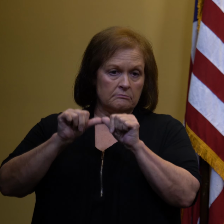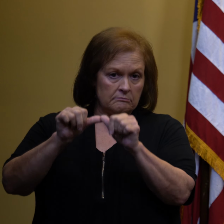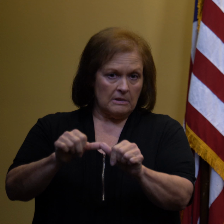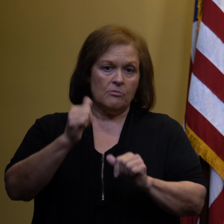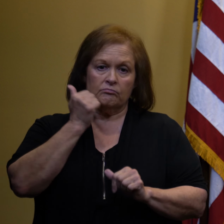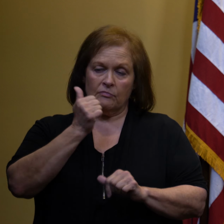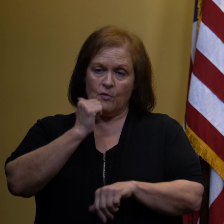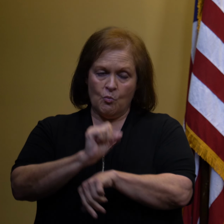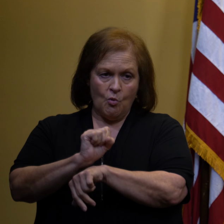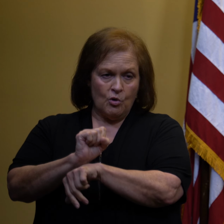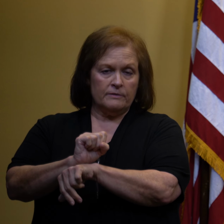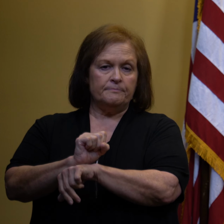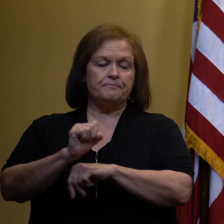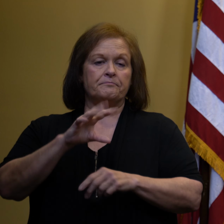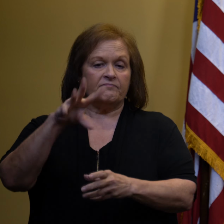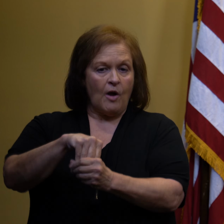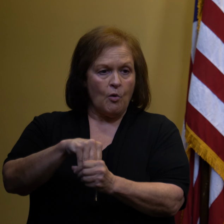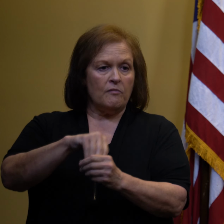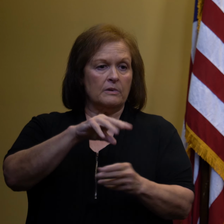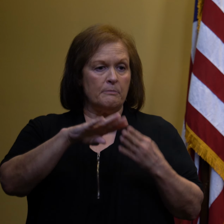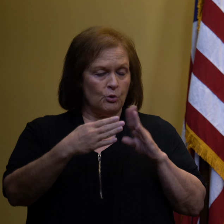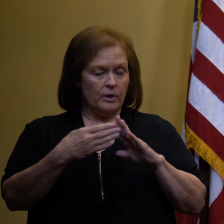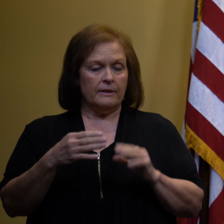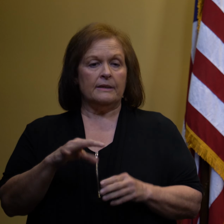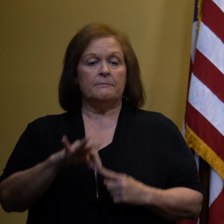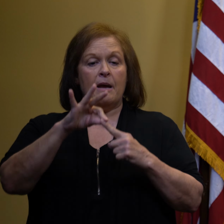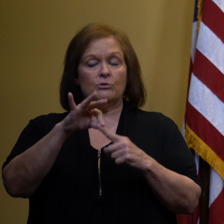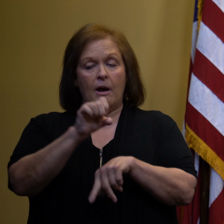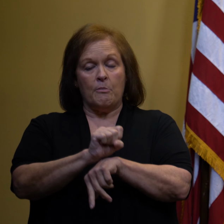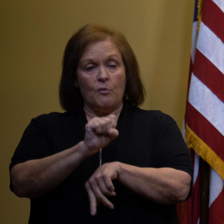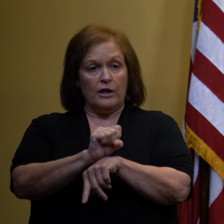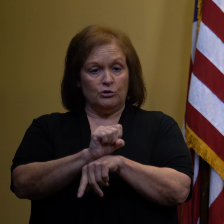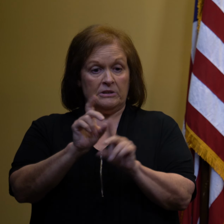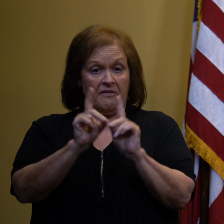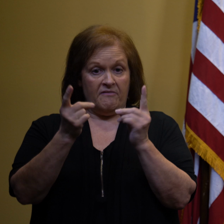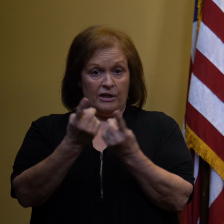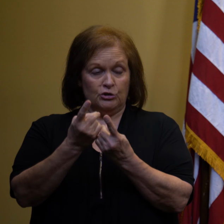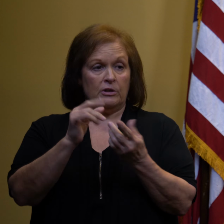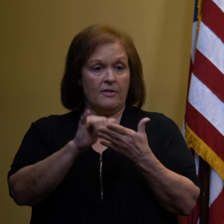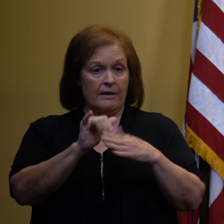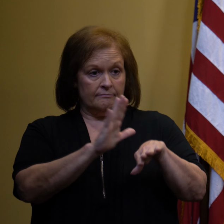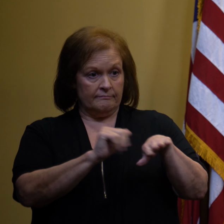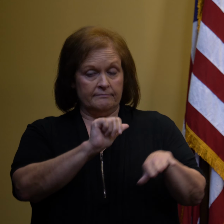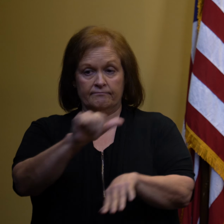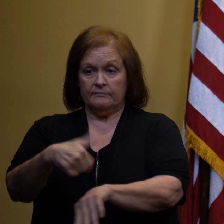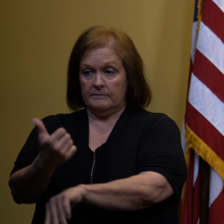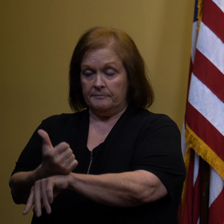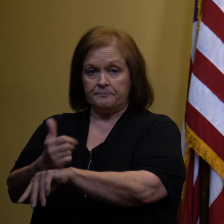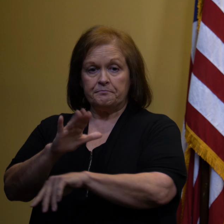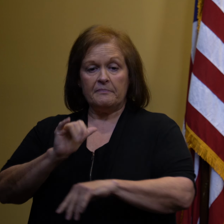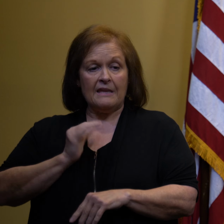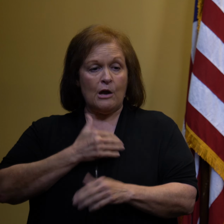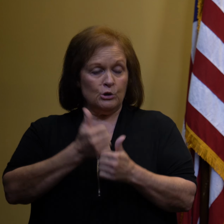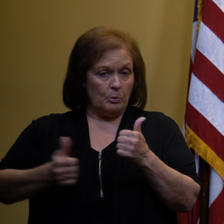every day, no doubt about that. The Special Operations Division that's deployed strategically by our